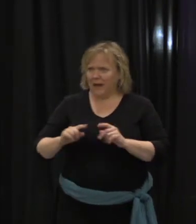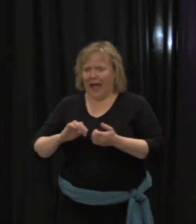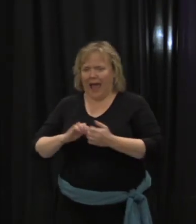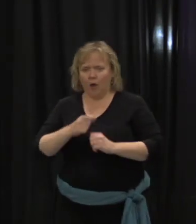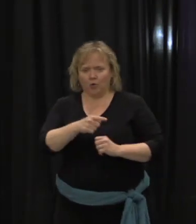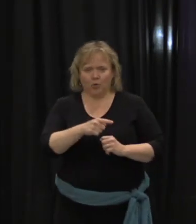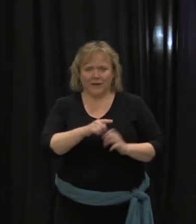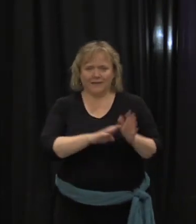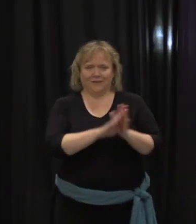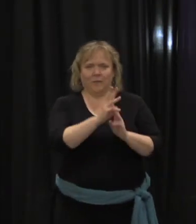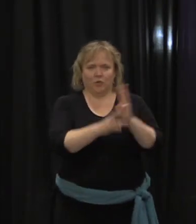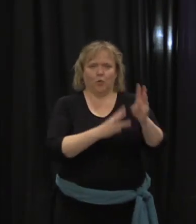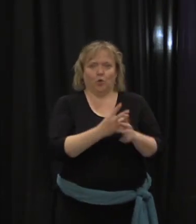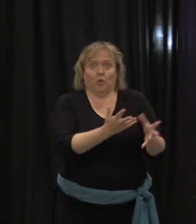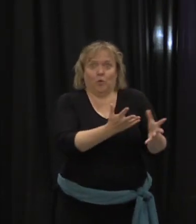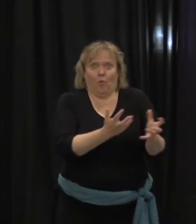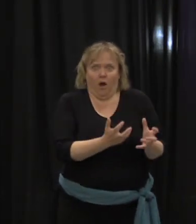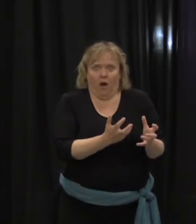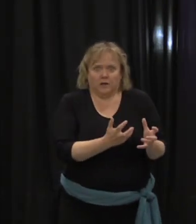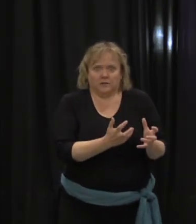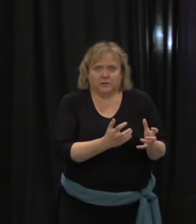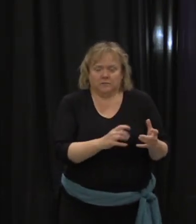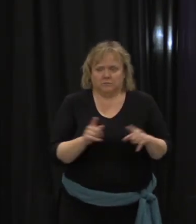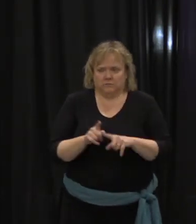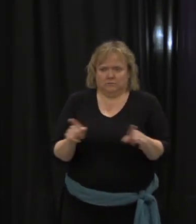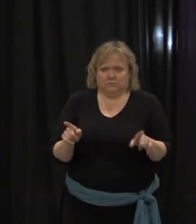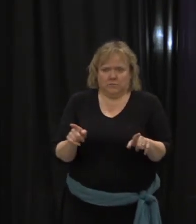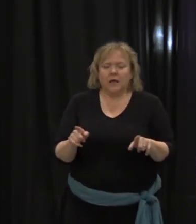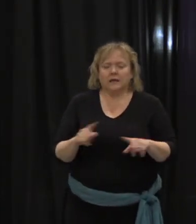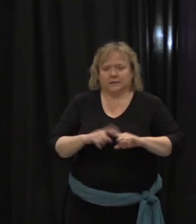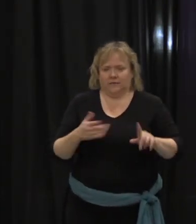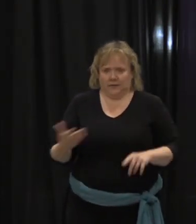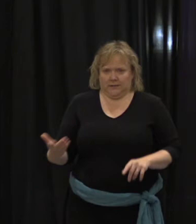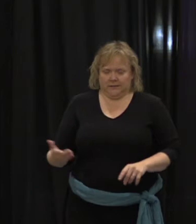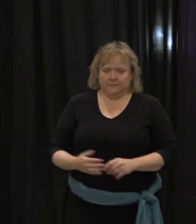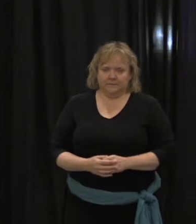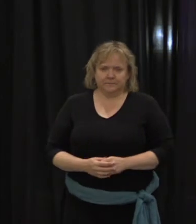resist against the world that we don't want and build the world we do?